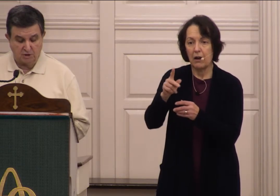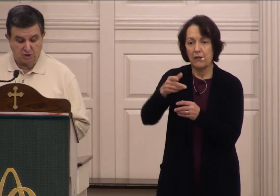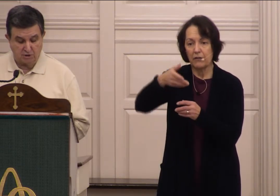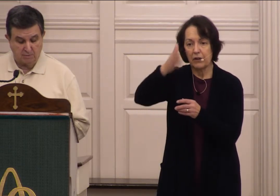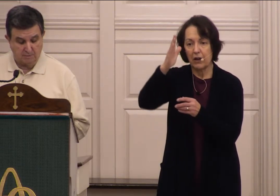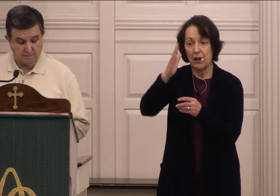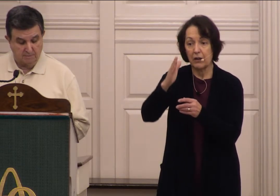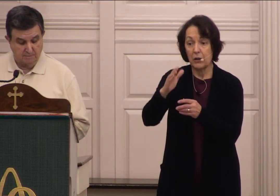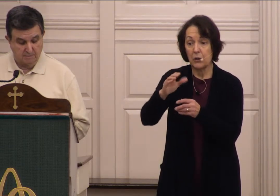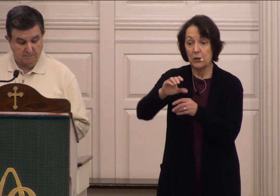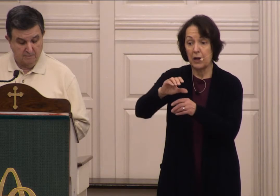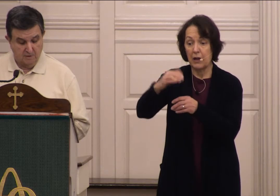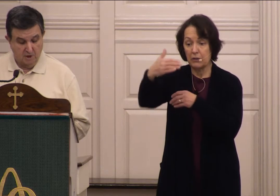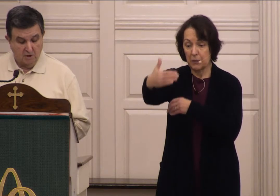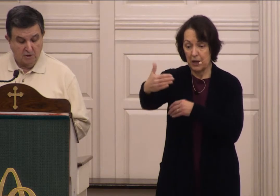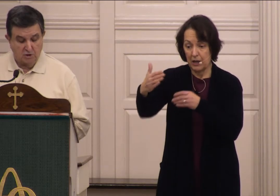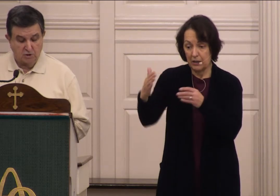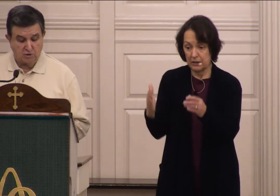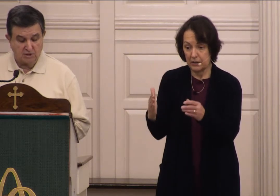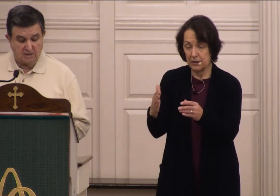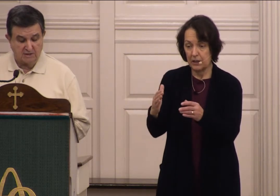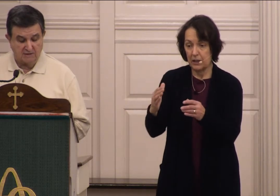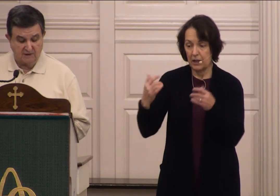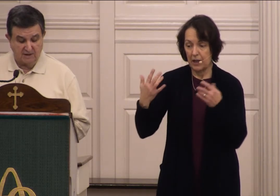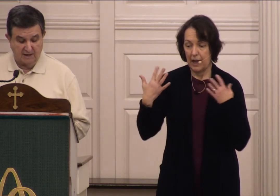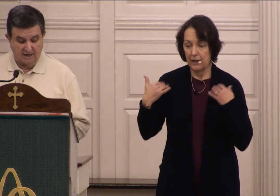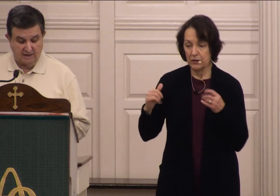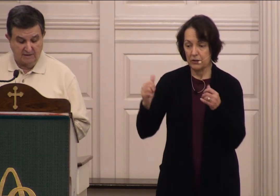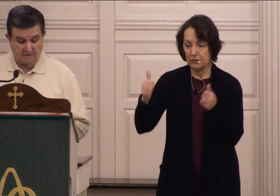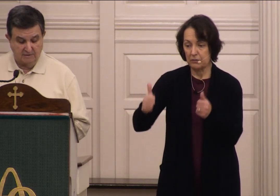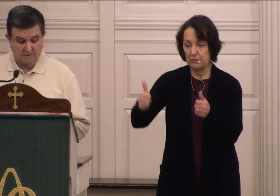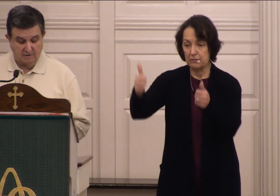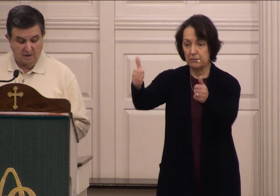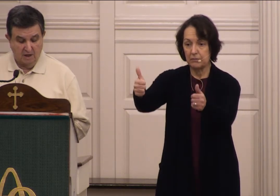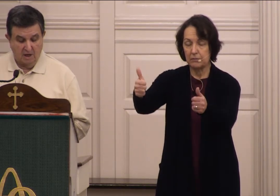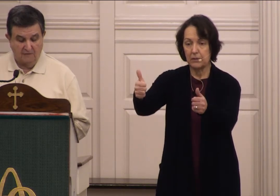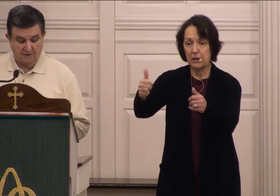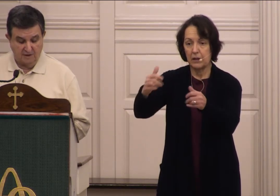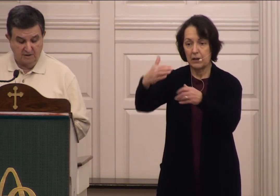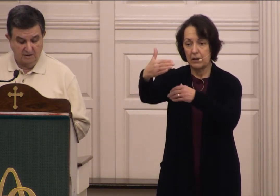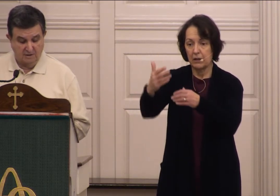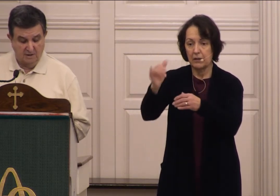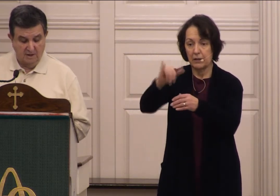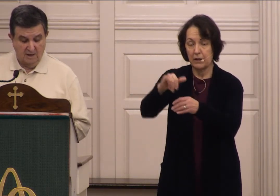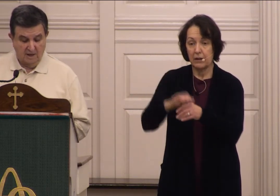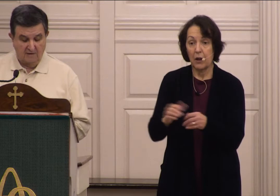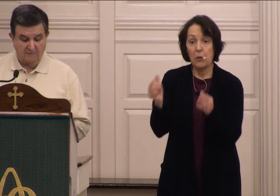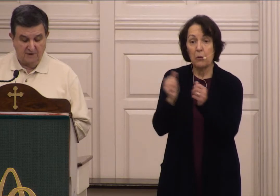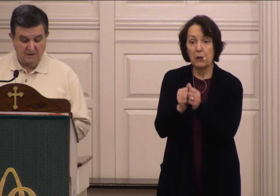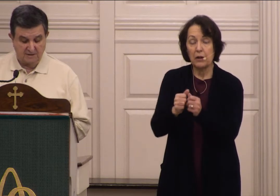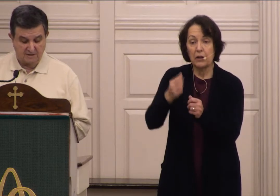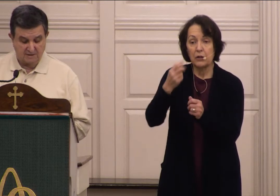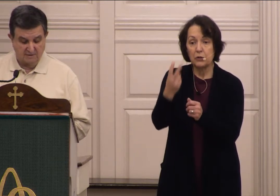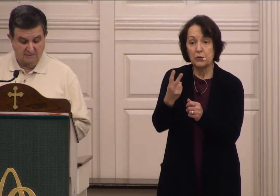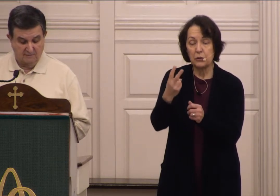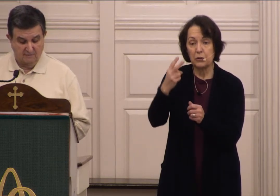cherubim. The two sons of Eli, Hophni and Phinehas,